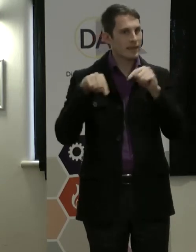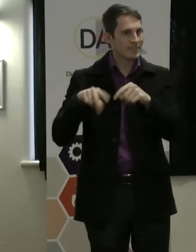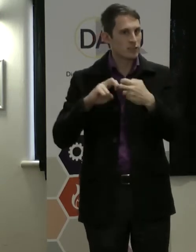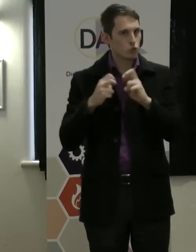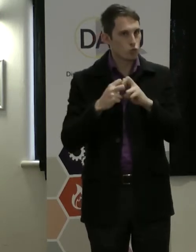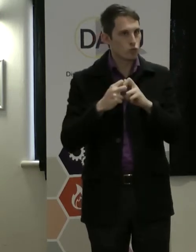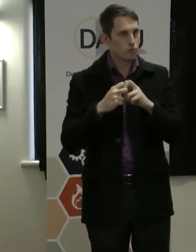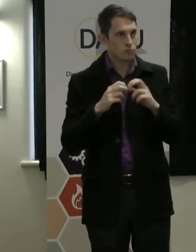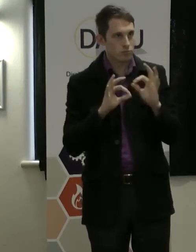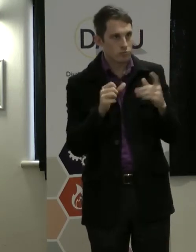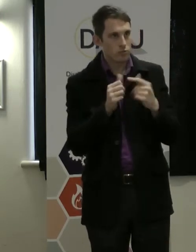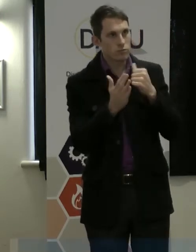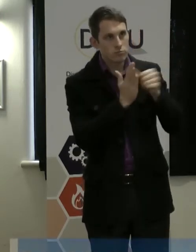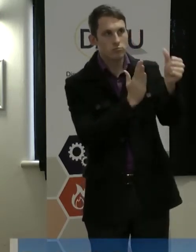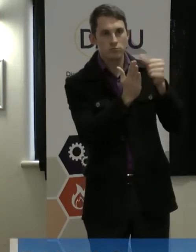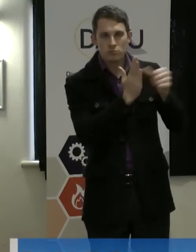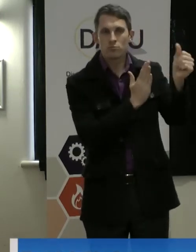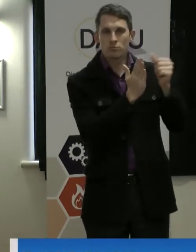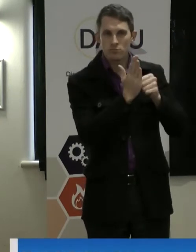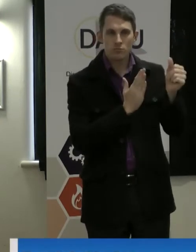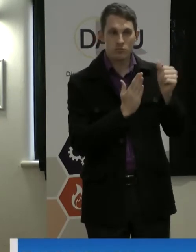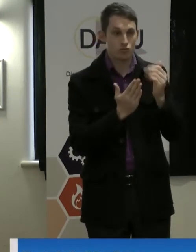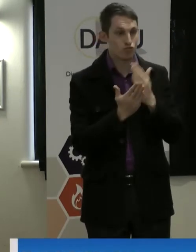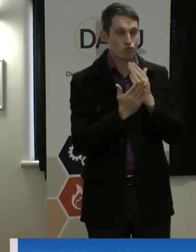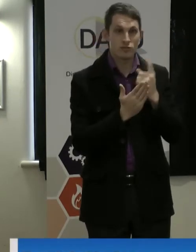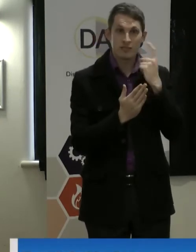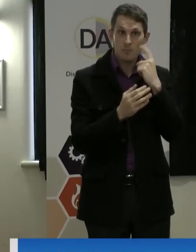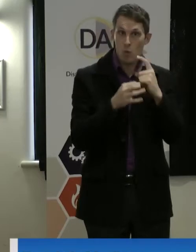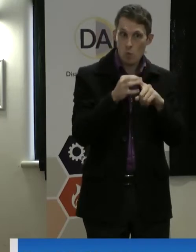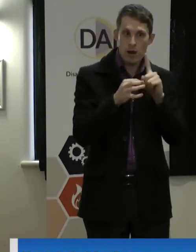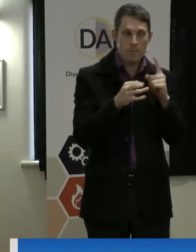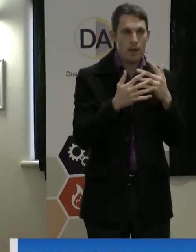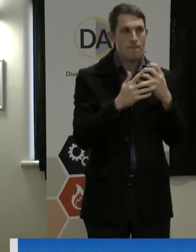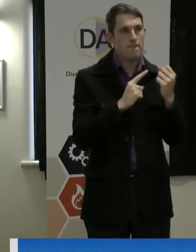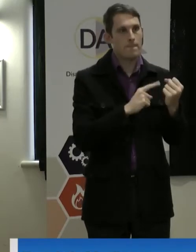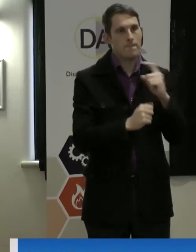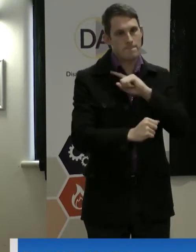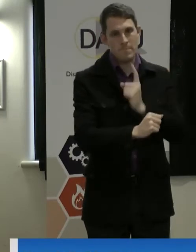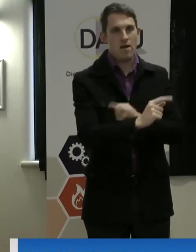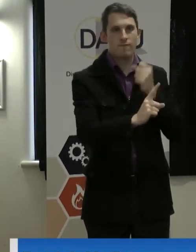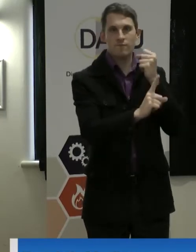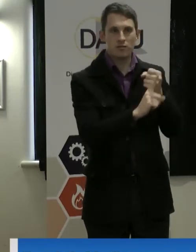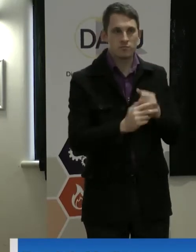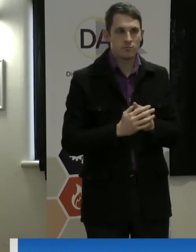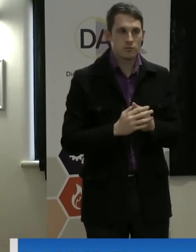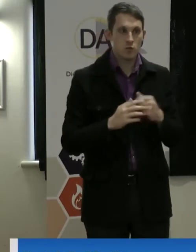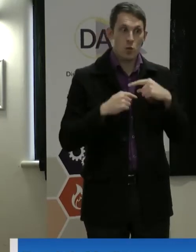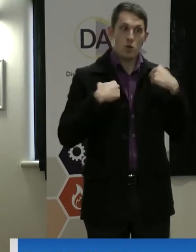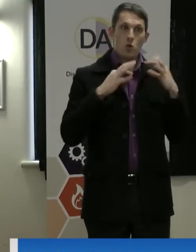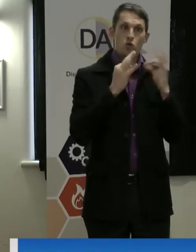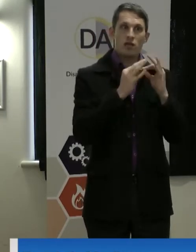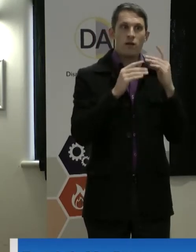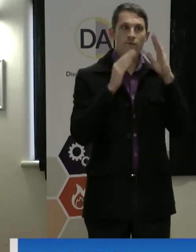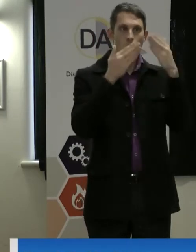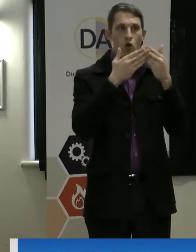that's such a simple question, very powerful. We work at the national level, and